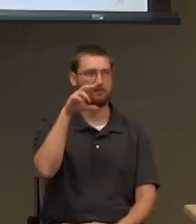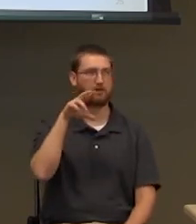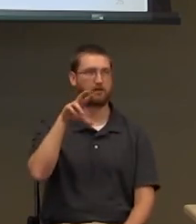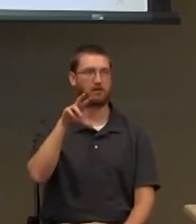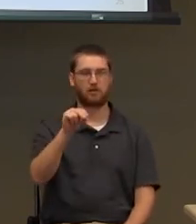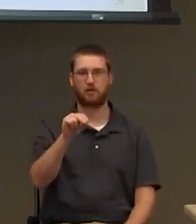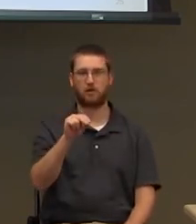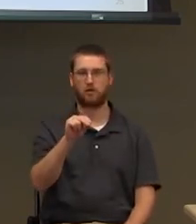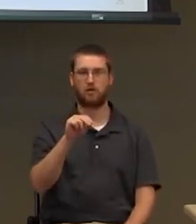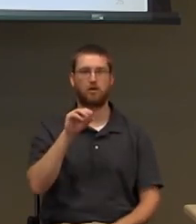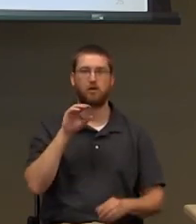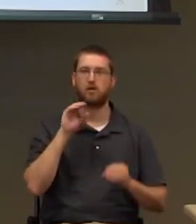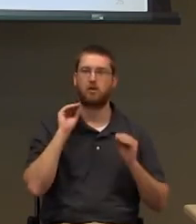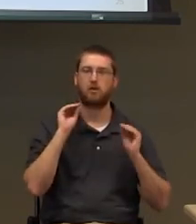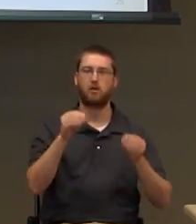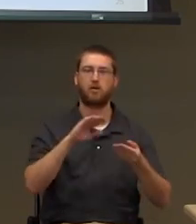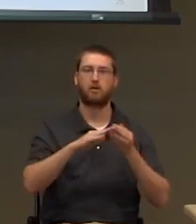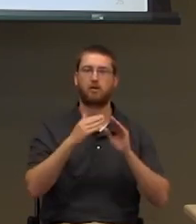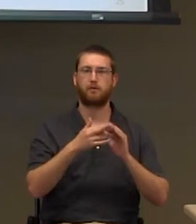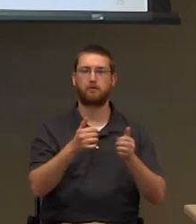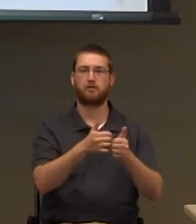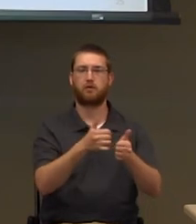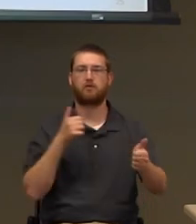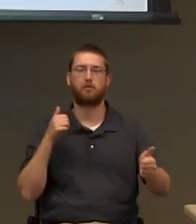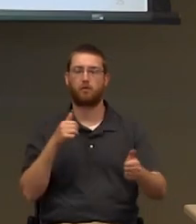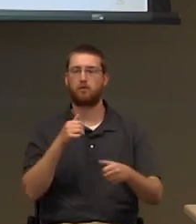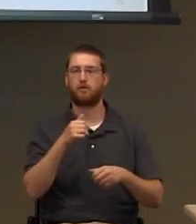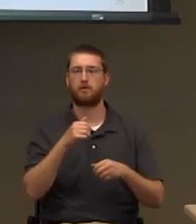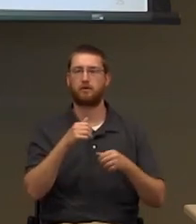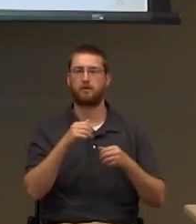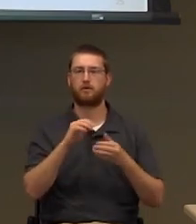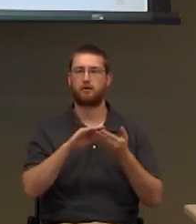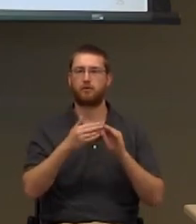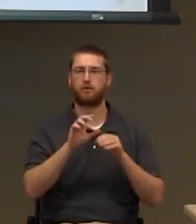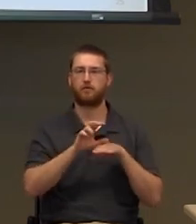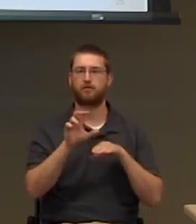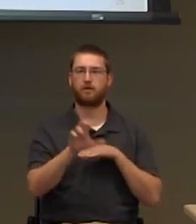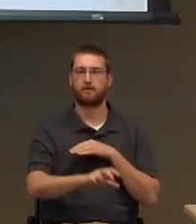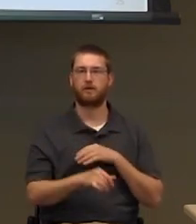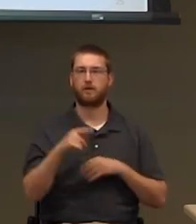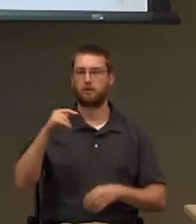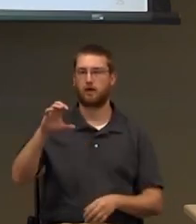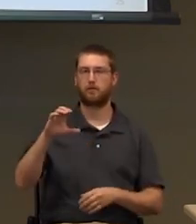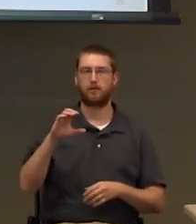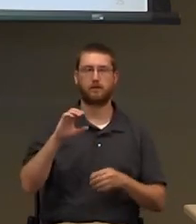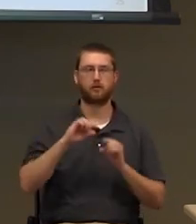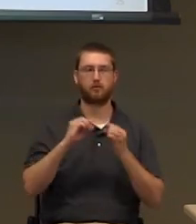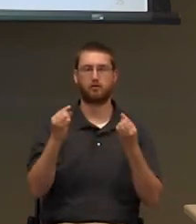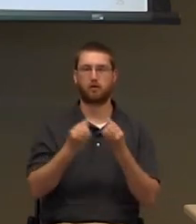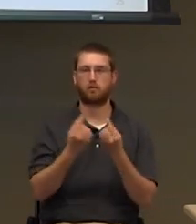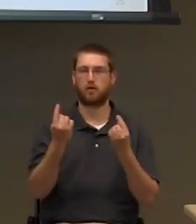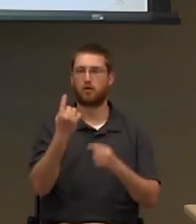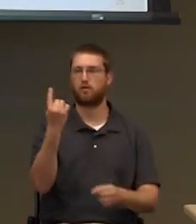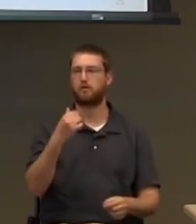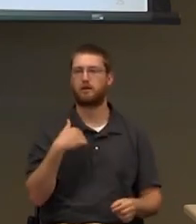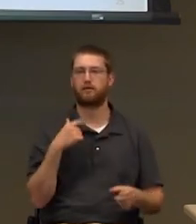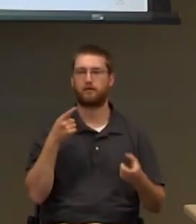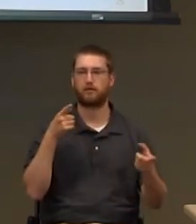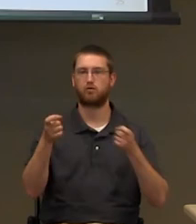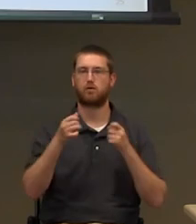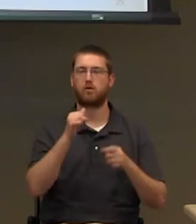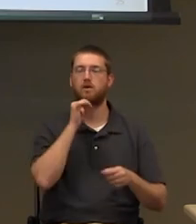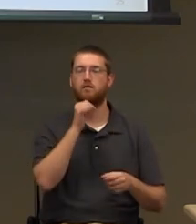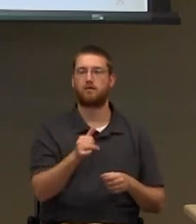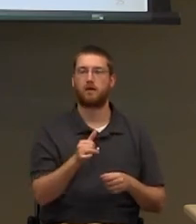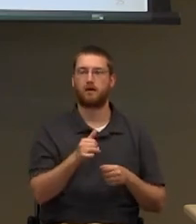should walk away from private investment if they're willing to put the money up on the table and make it happen. The public sector always has the control of